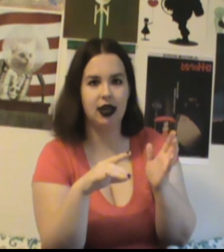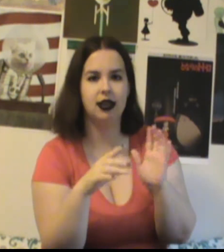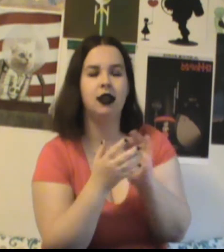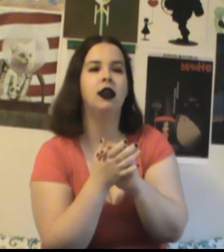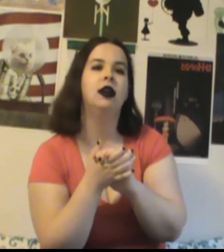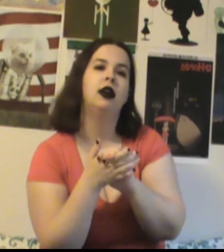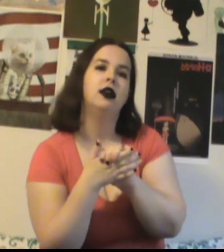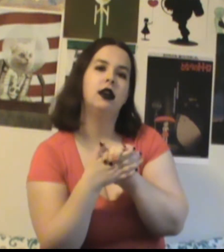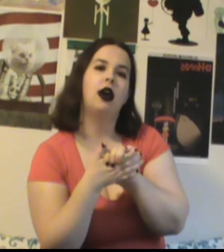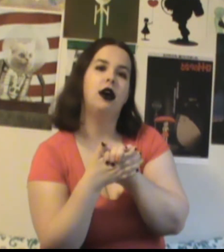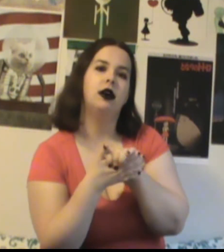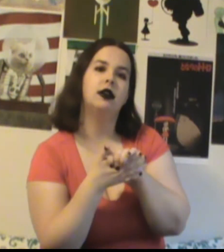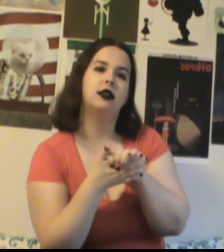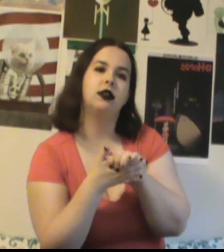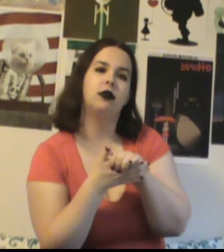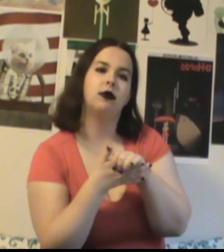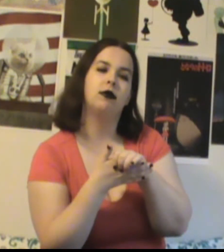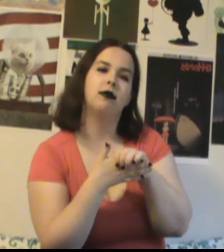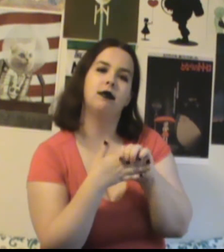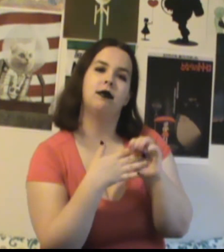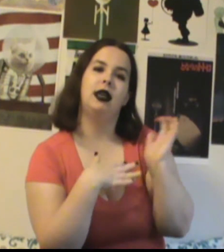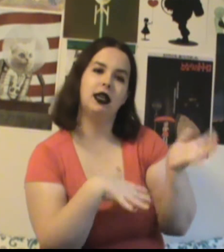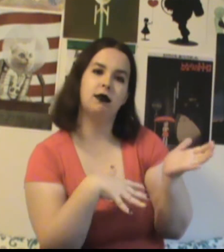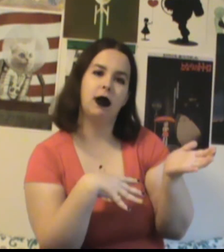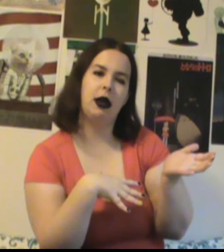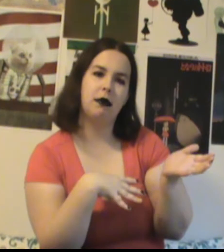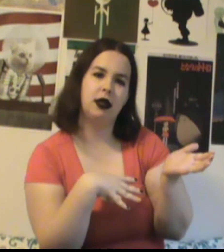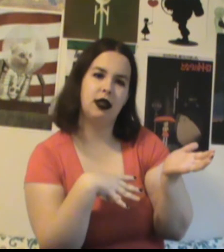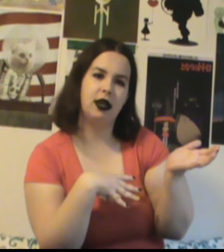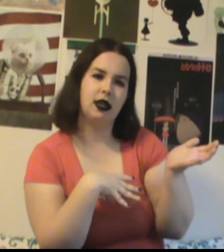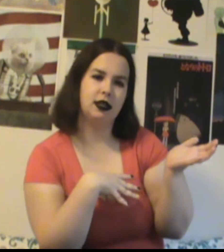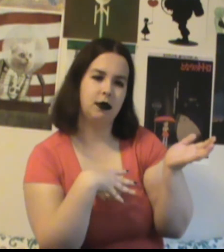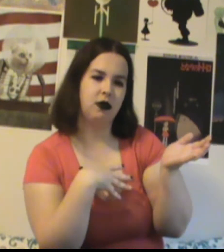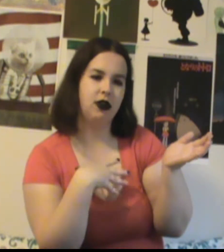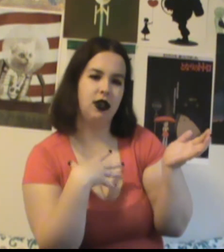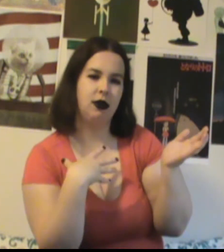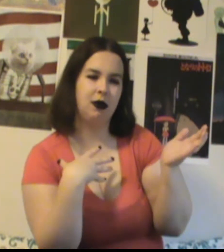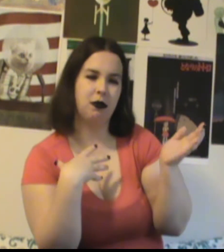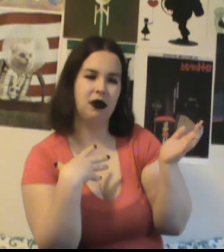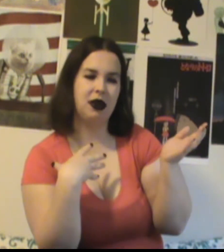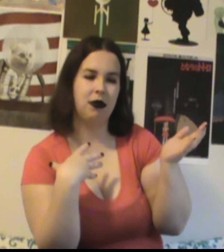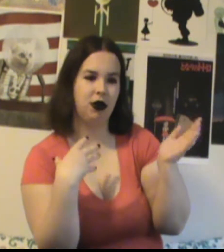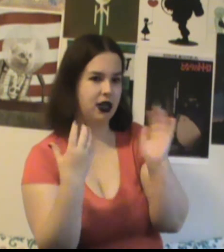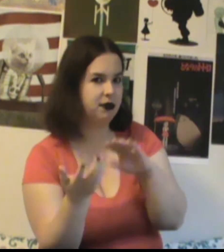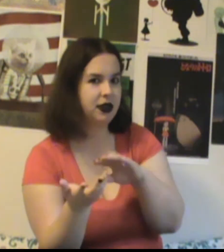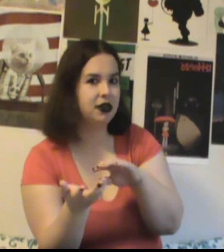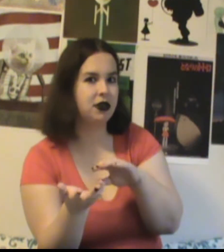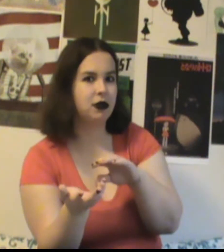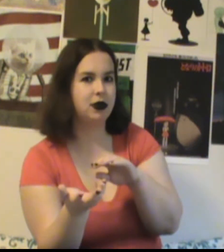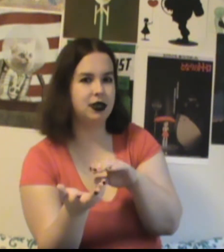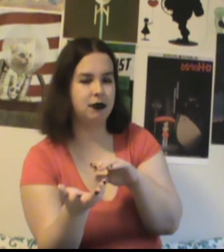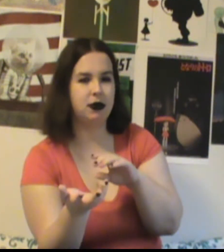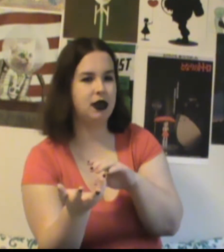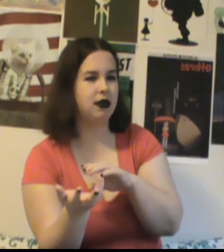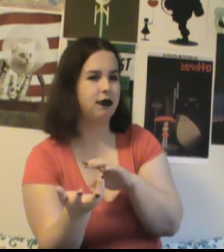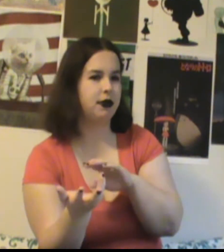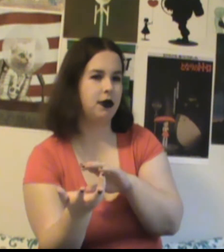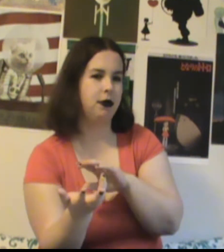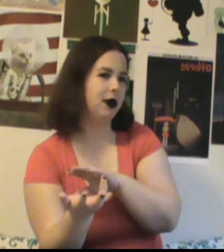that. So he gets framed, and then at some point they blame her husband, who is a bit of a